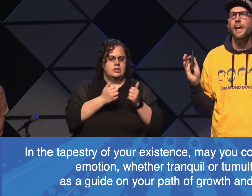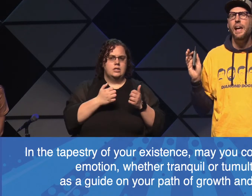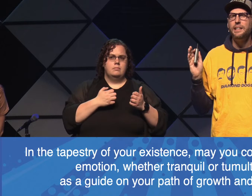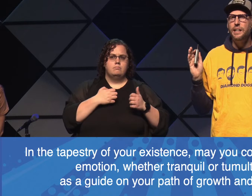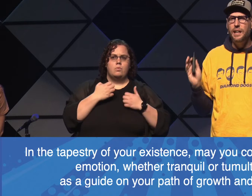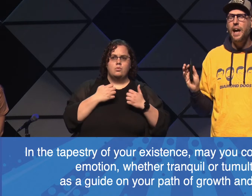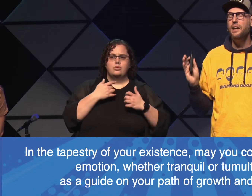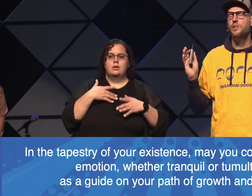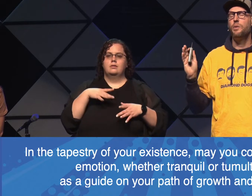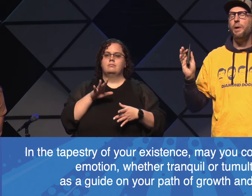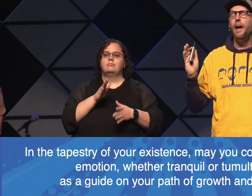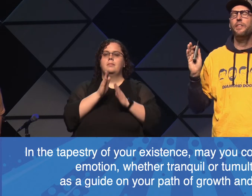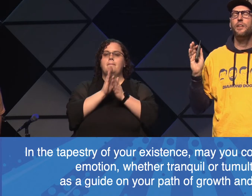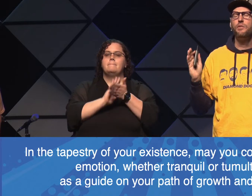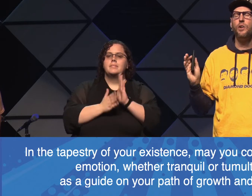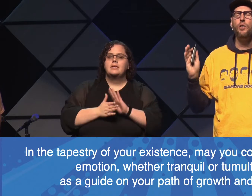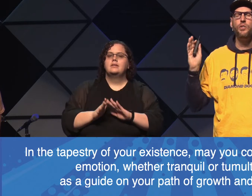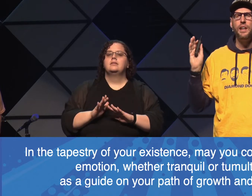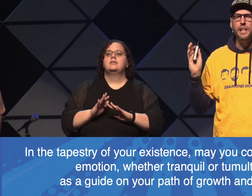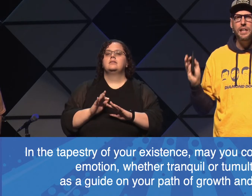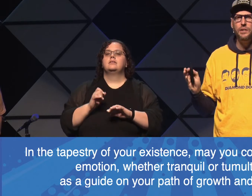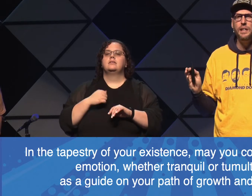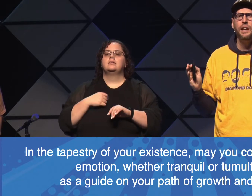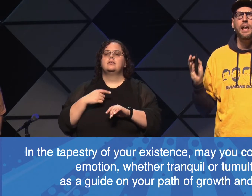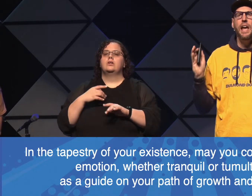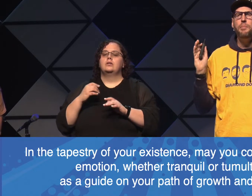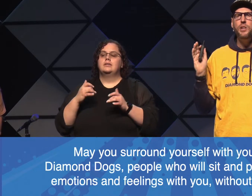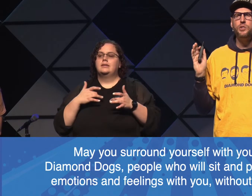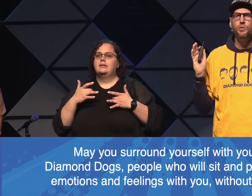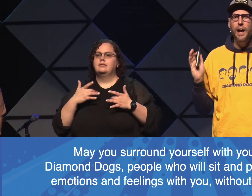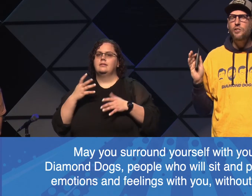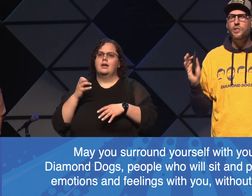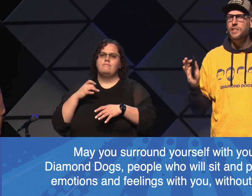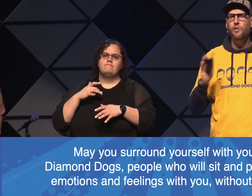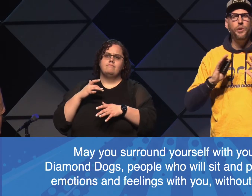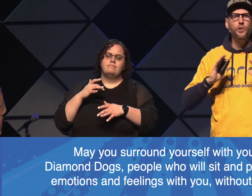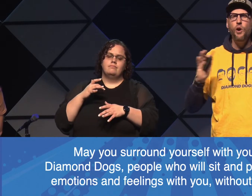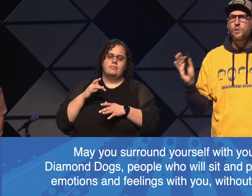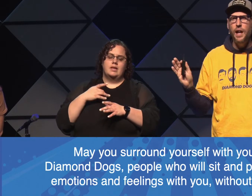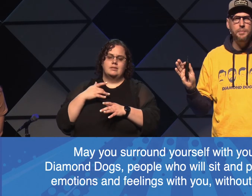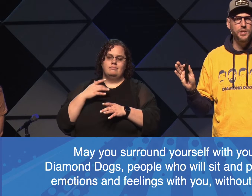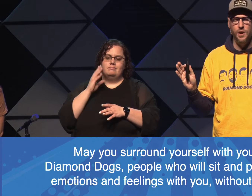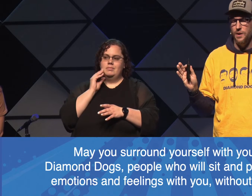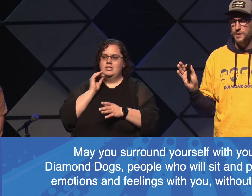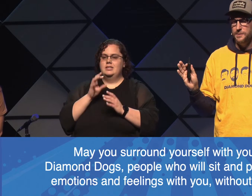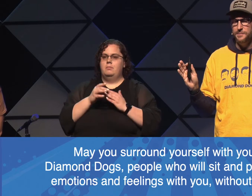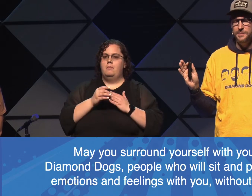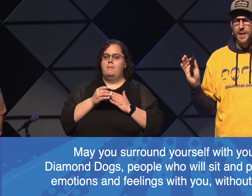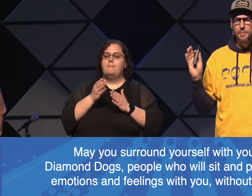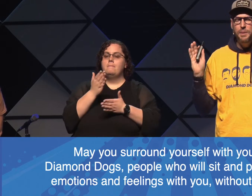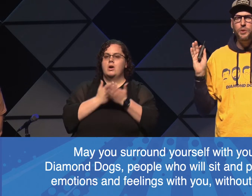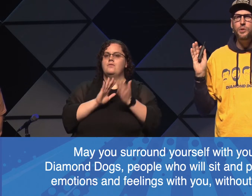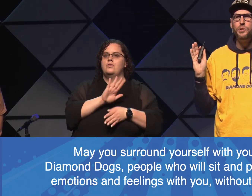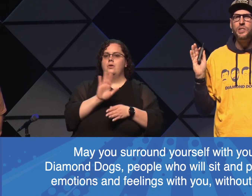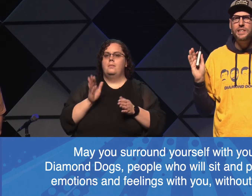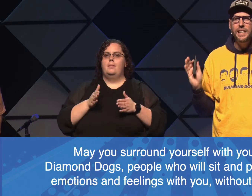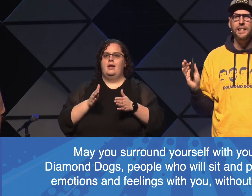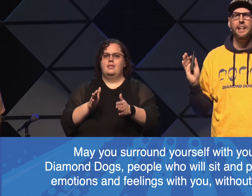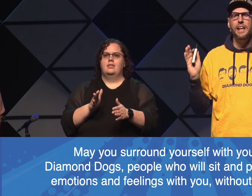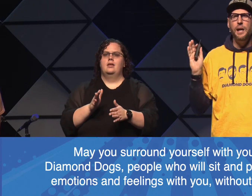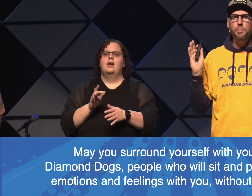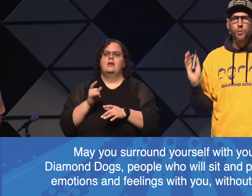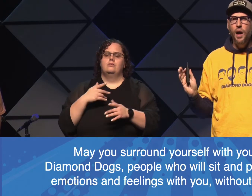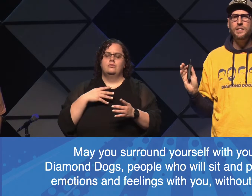tumultuous, as a guide on your path of growth and healing. And may you surround yourself with your own diamond dogs, people who will